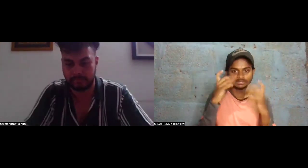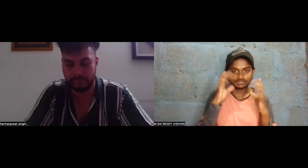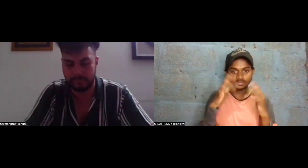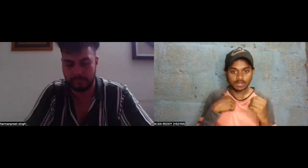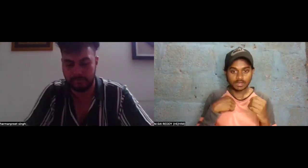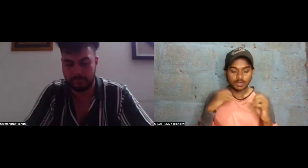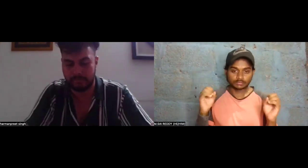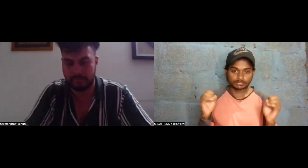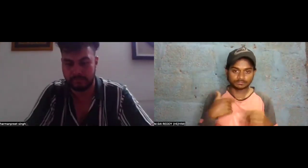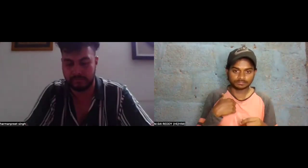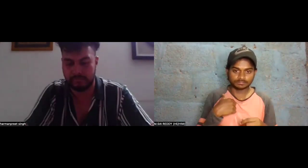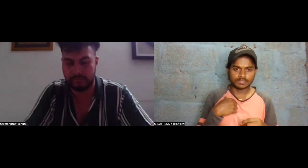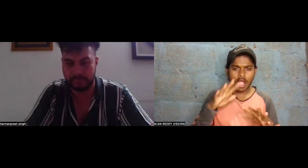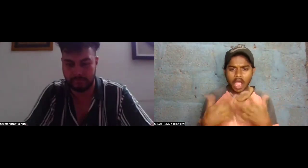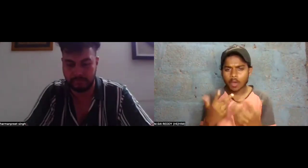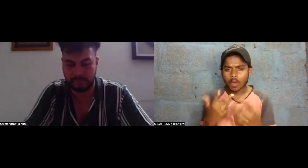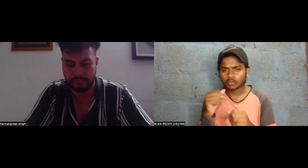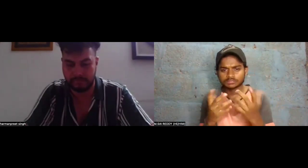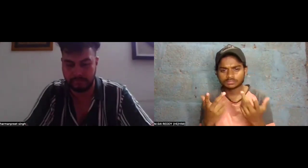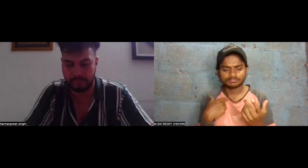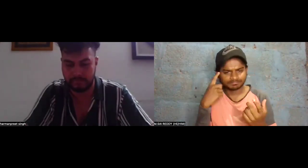our development, our empowerment.